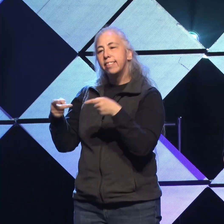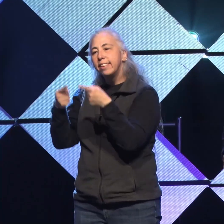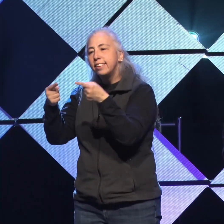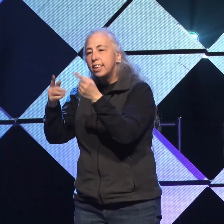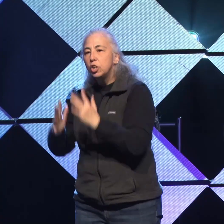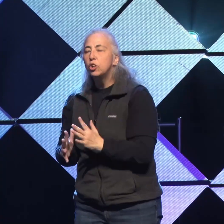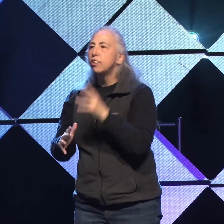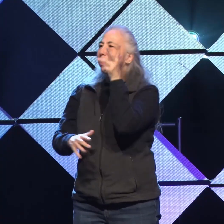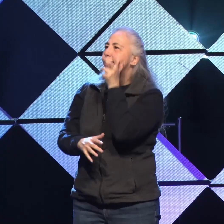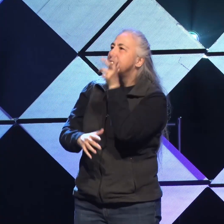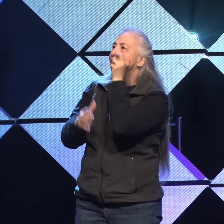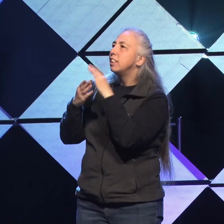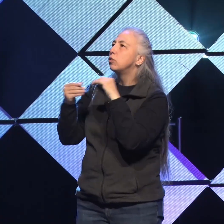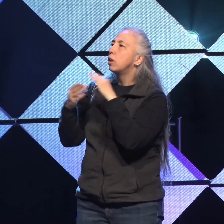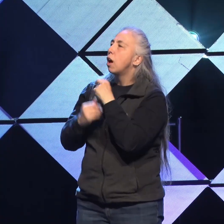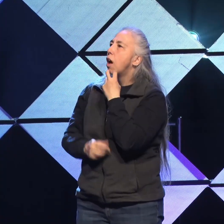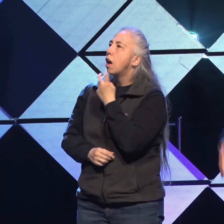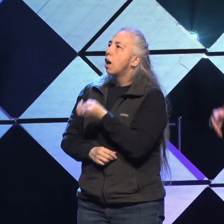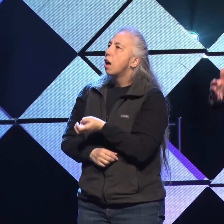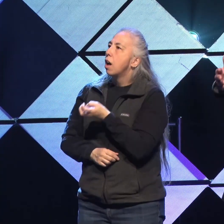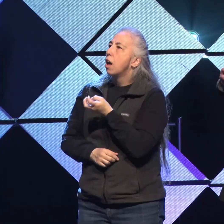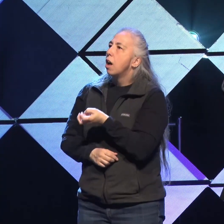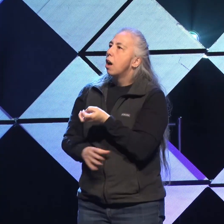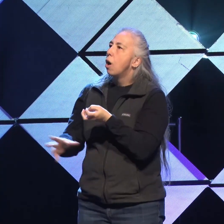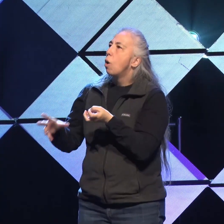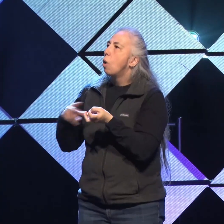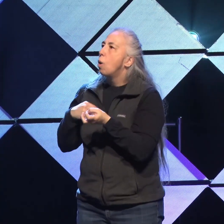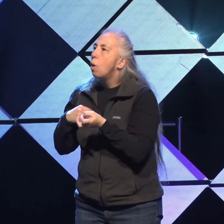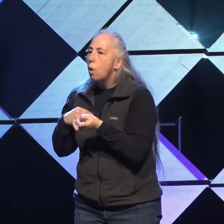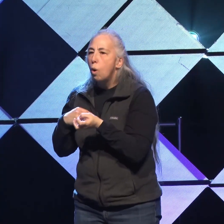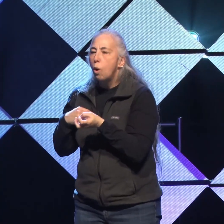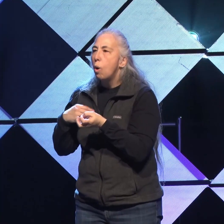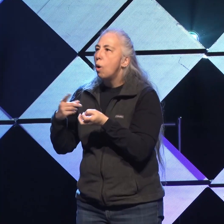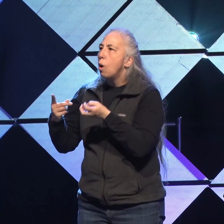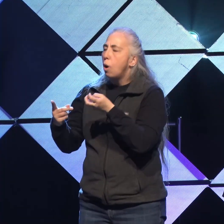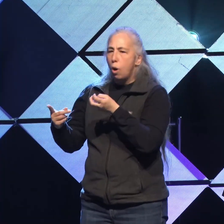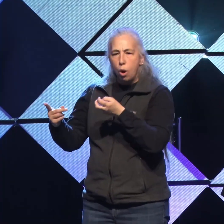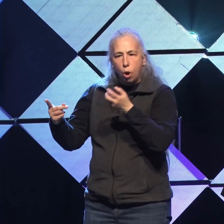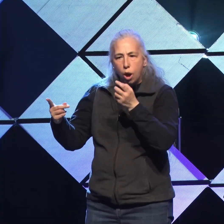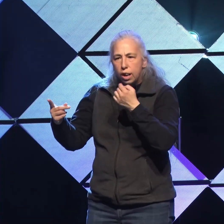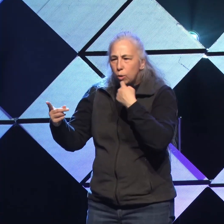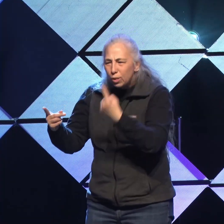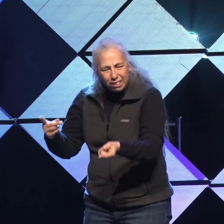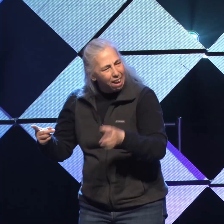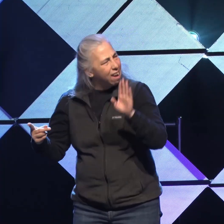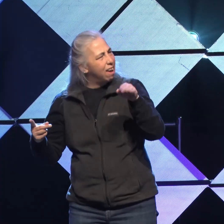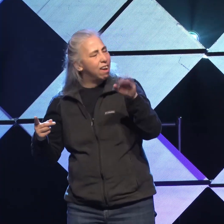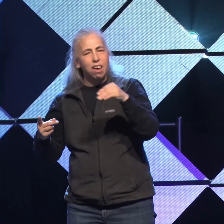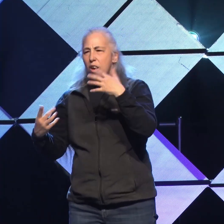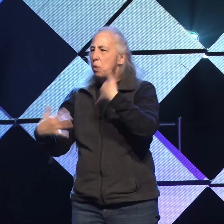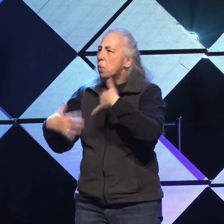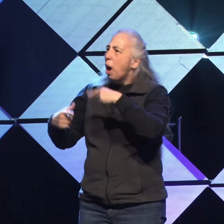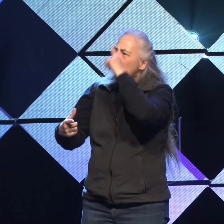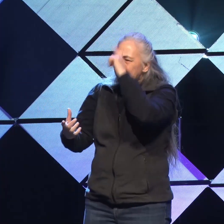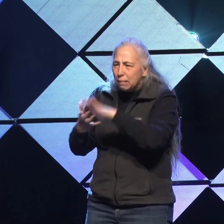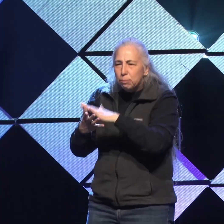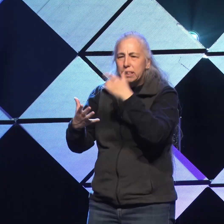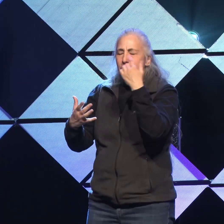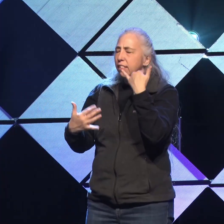tell this, their mouths are hanging open. They're going, I can't believe he's saying this. Can you believe he's saying